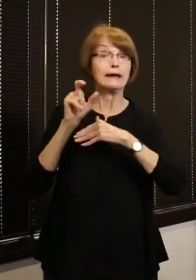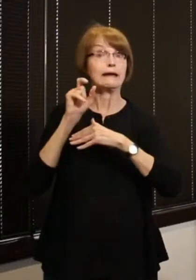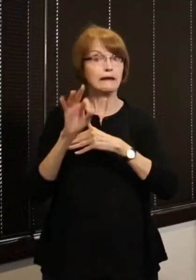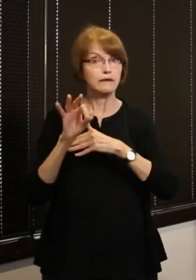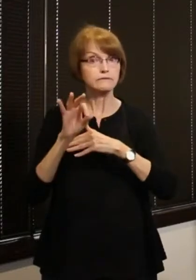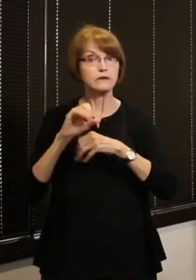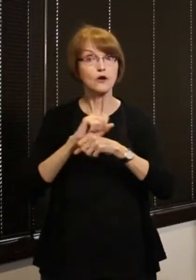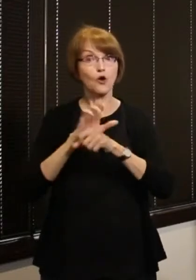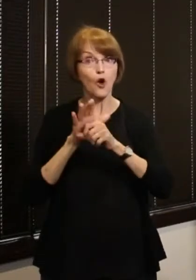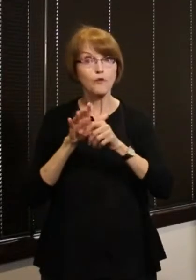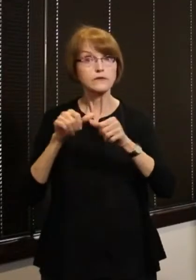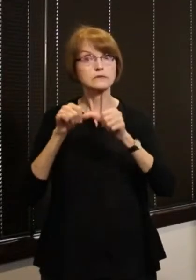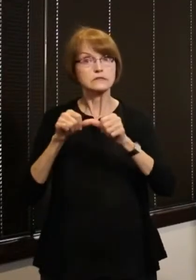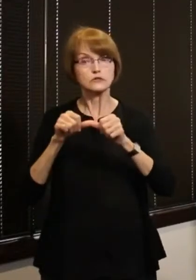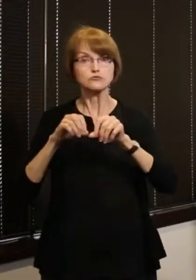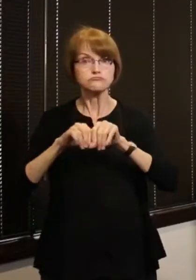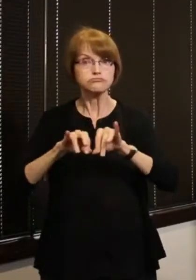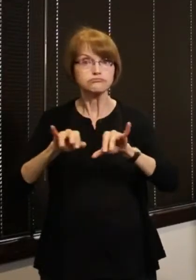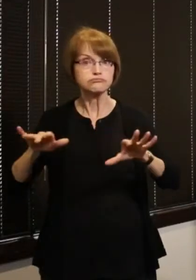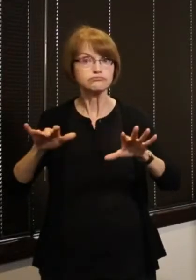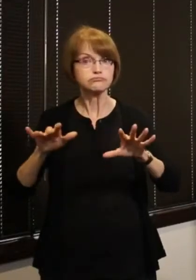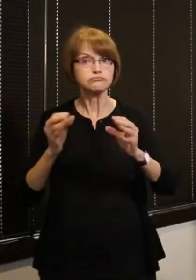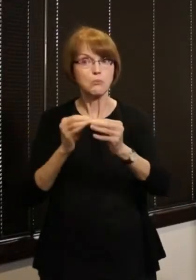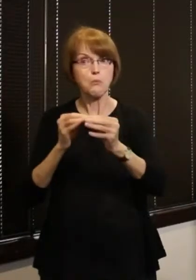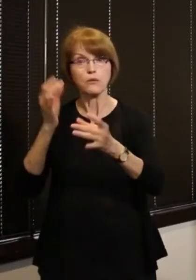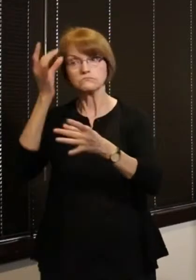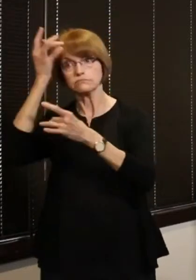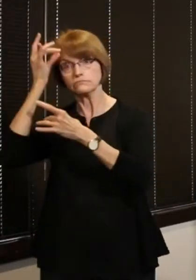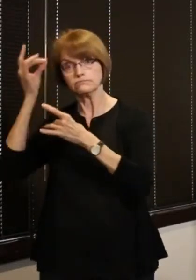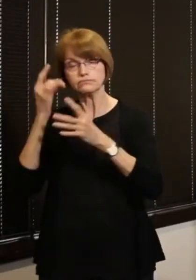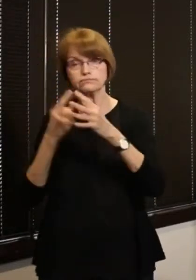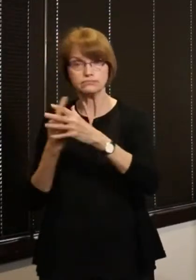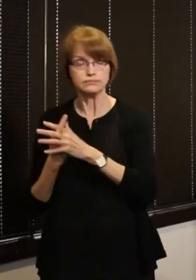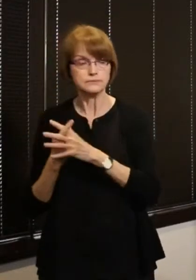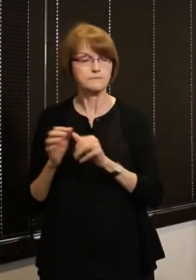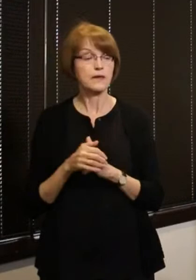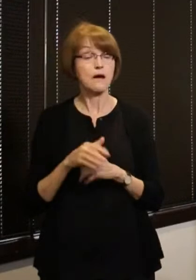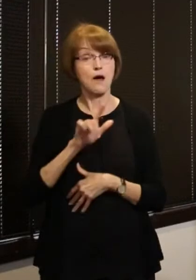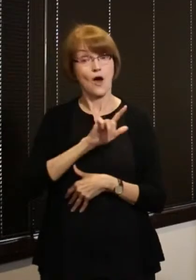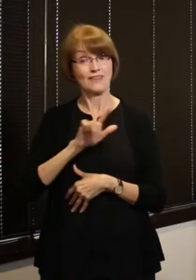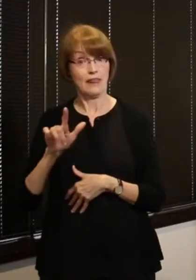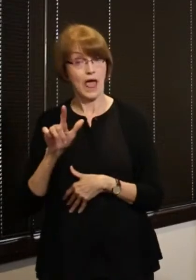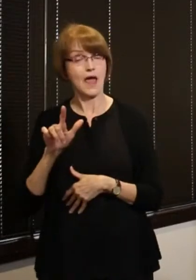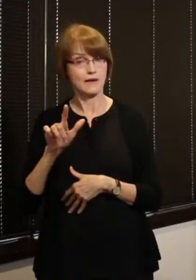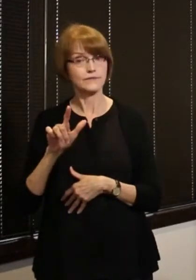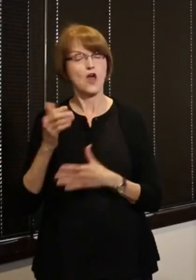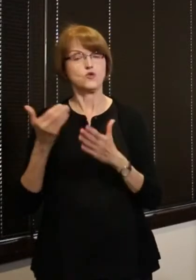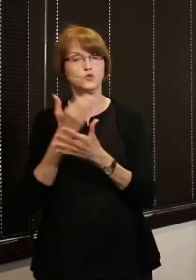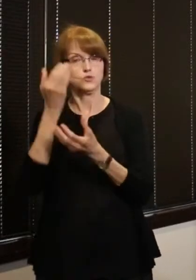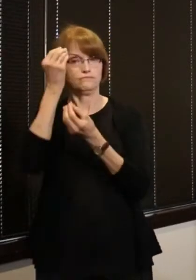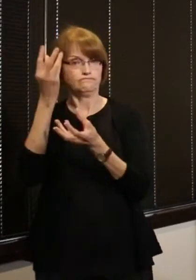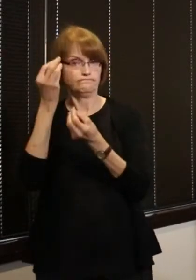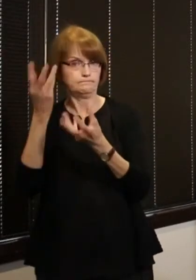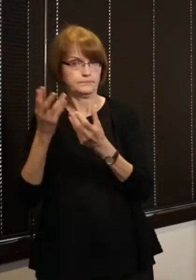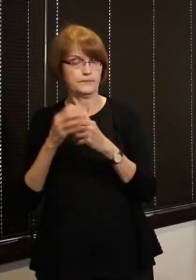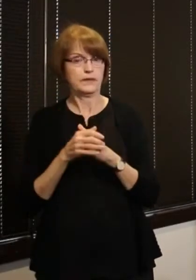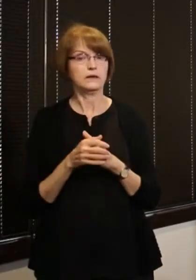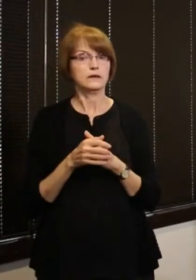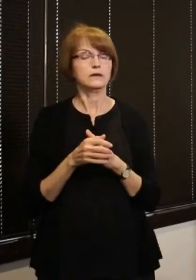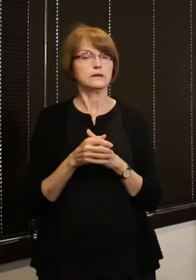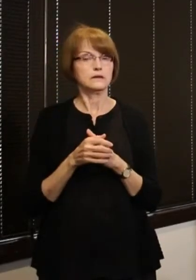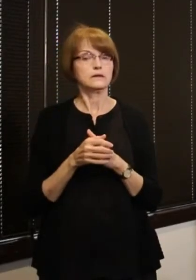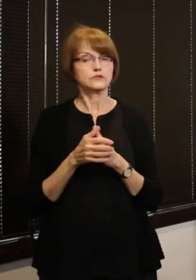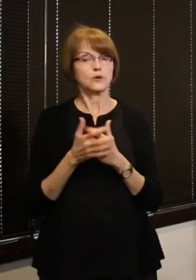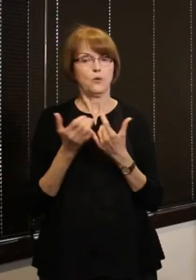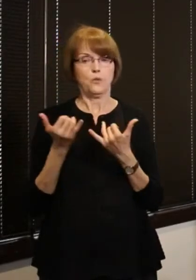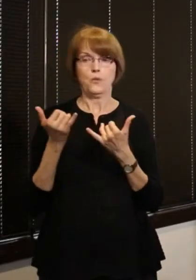in cases. Now, the model on the left-hand side is our updated model, and it takes into account what we believe is